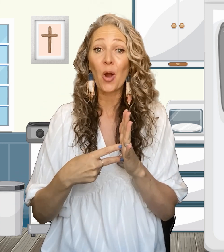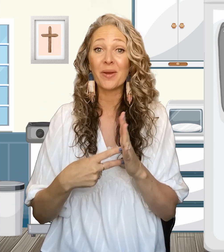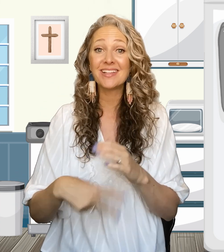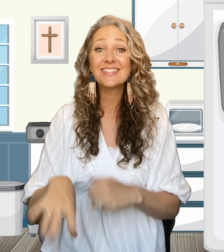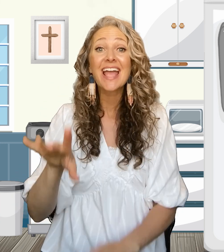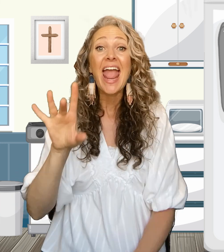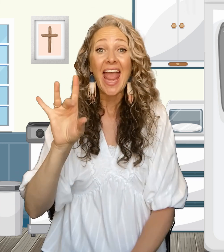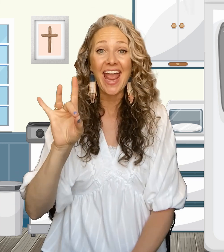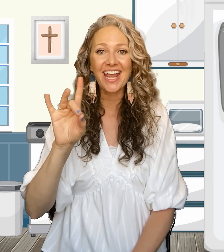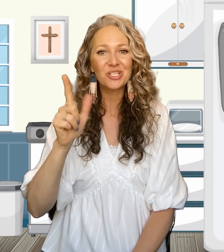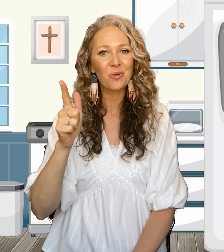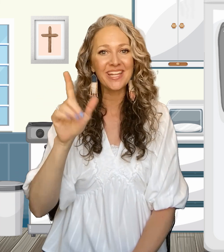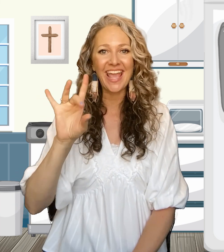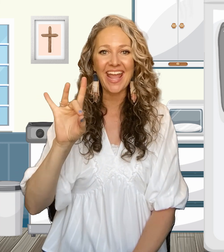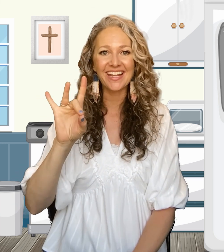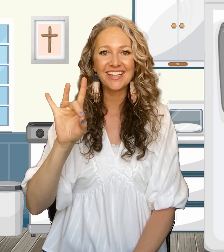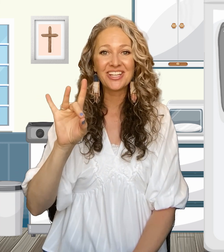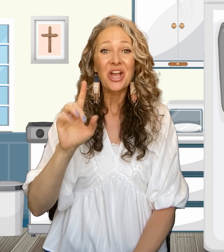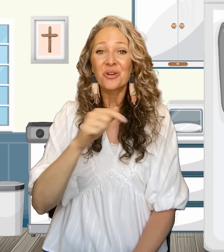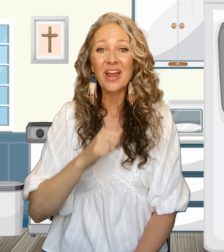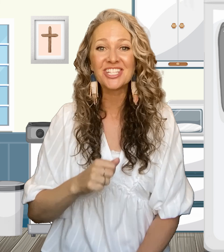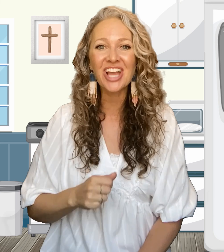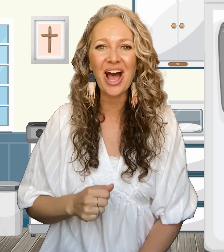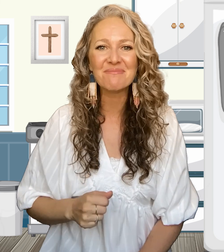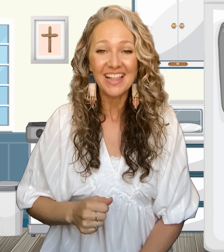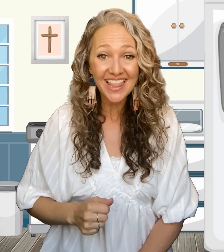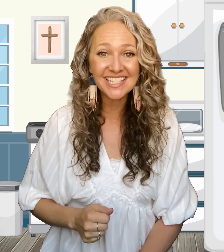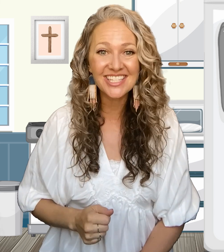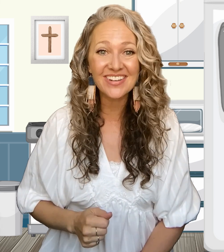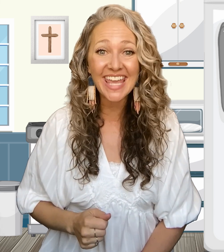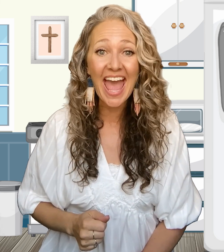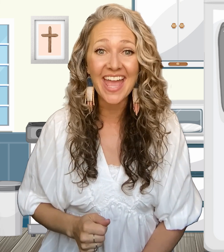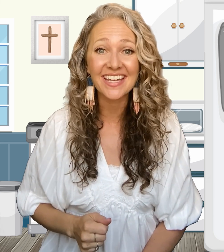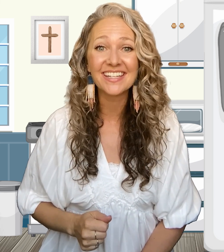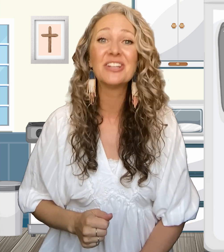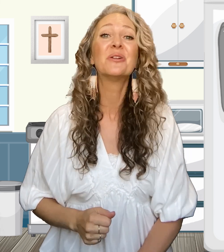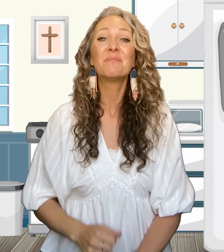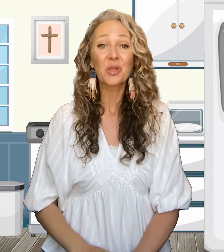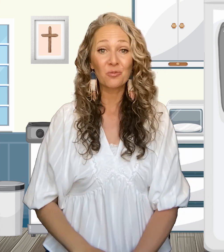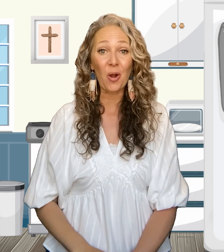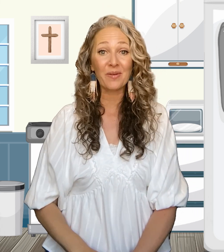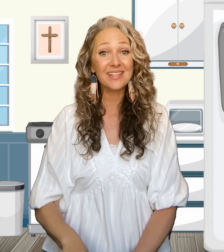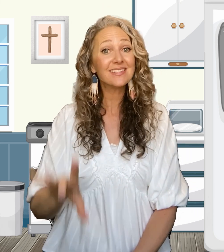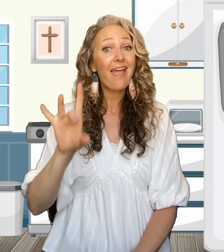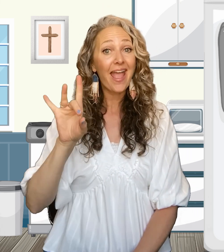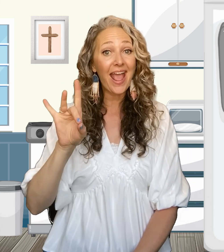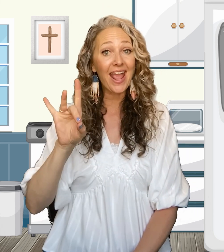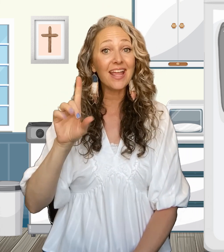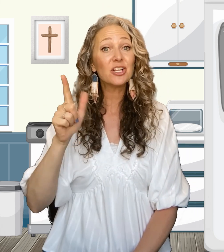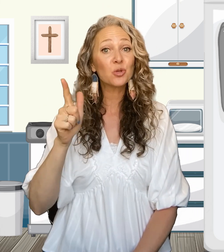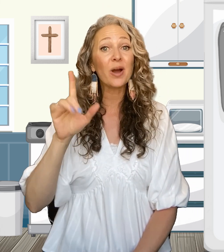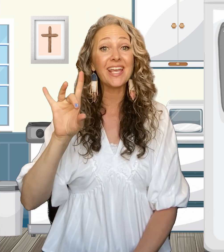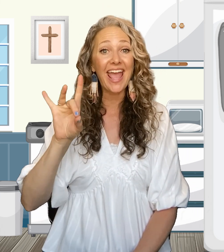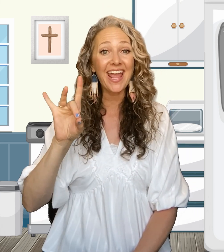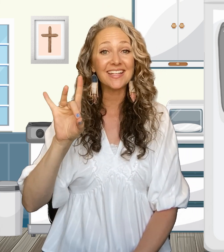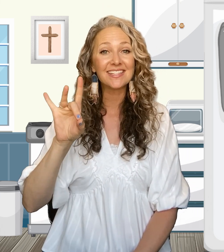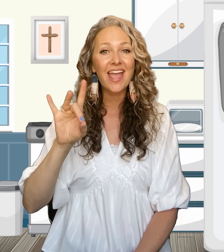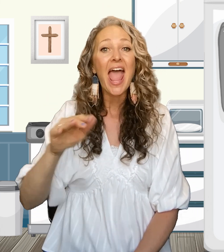Romans 8:28. Great job. Let's do it again. Romans 8:28. And